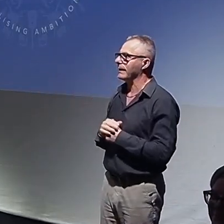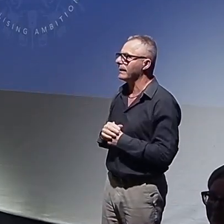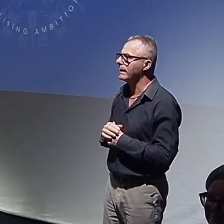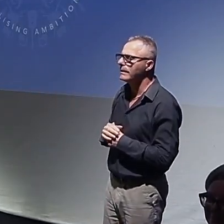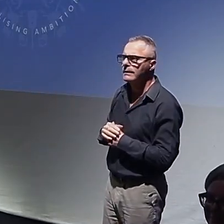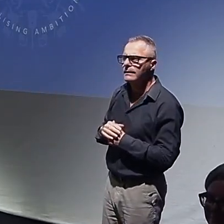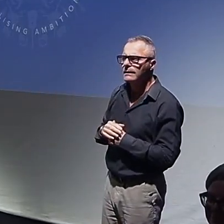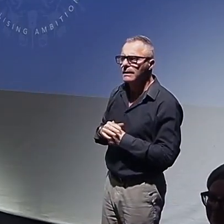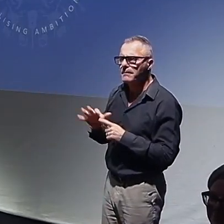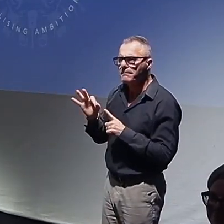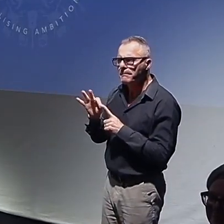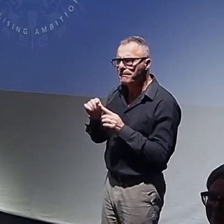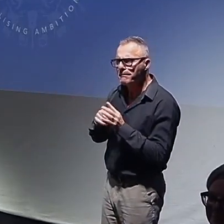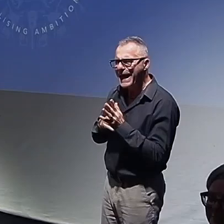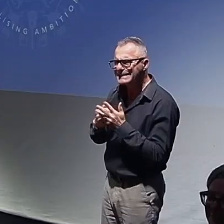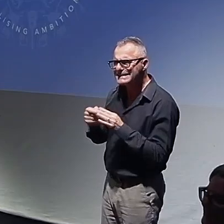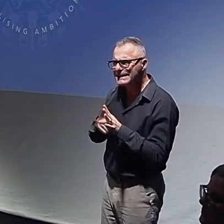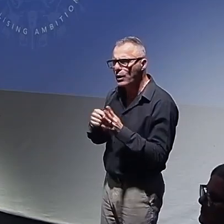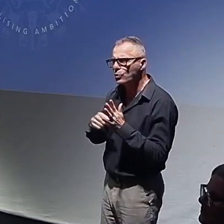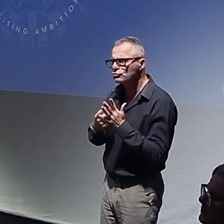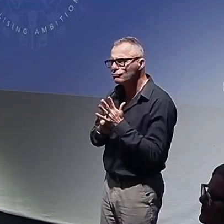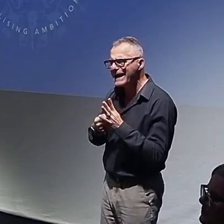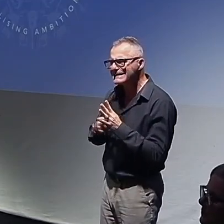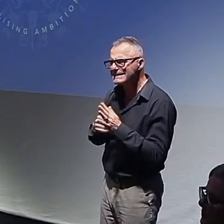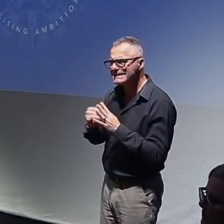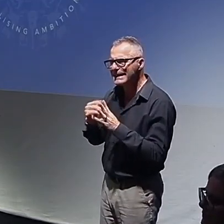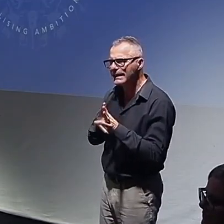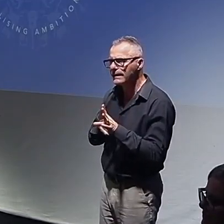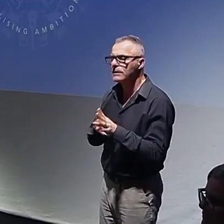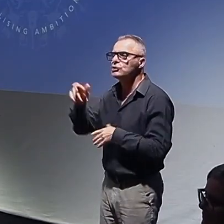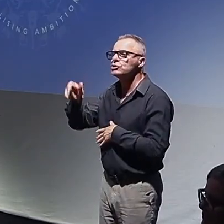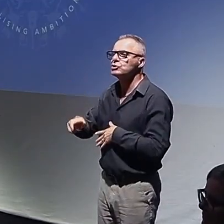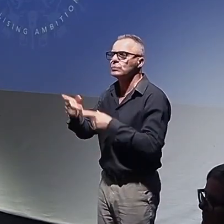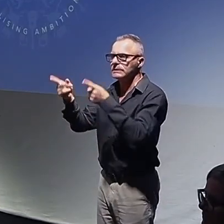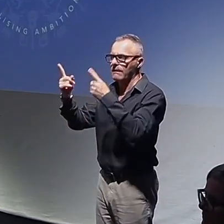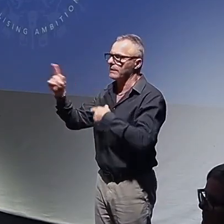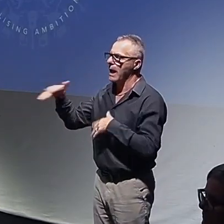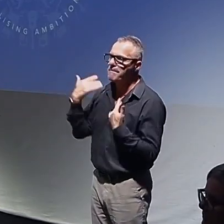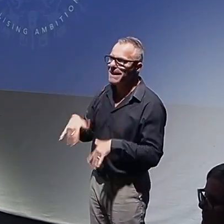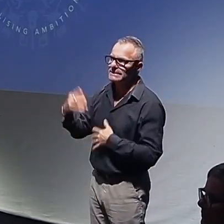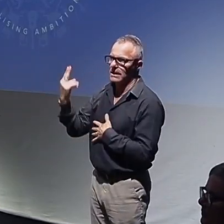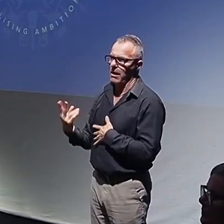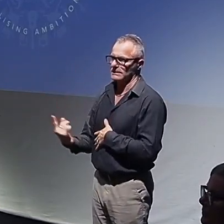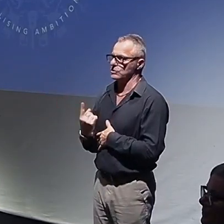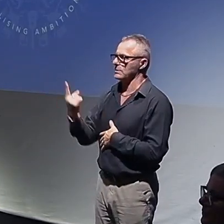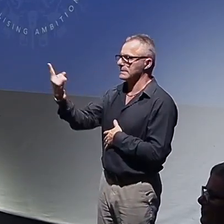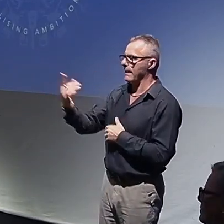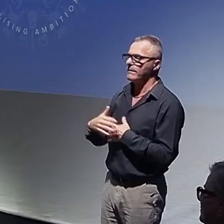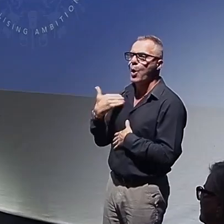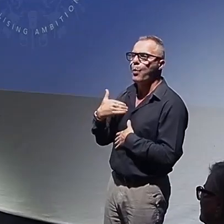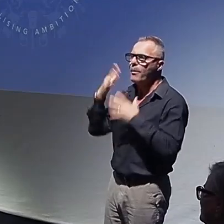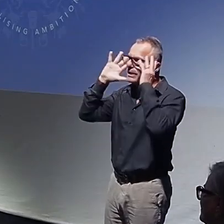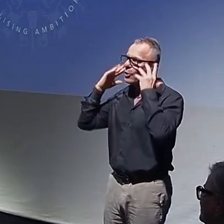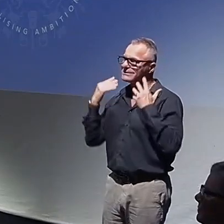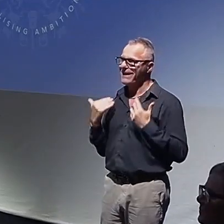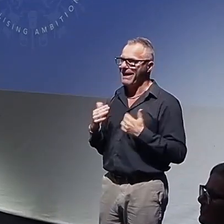Clancy is what our student governor, Oh, wow. and is an amazing artist in her own right. Oh, mate. So sorry, Clancy,